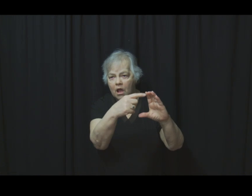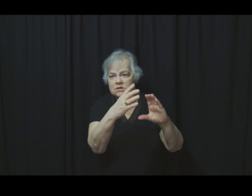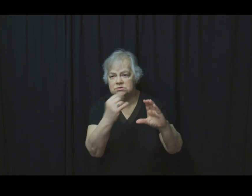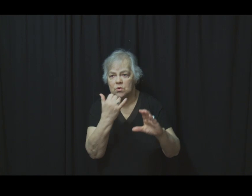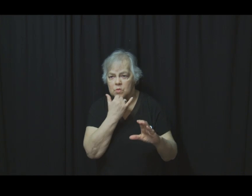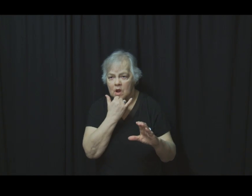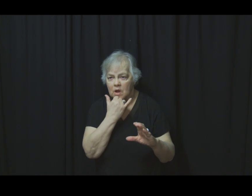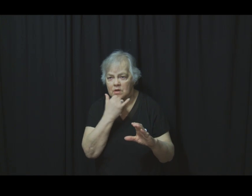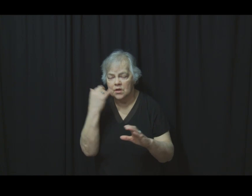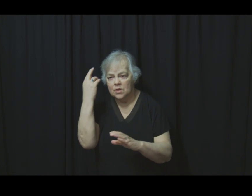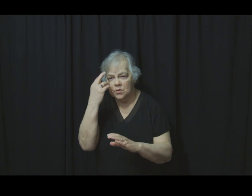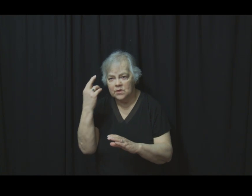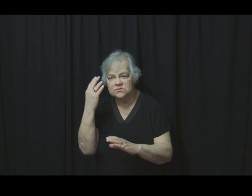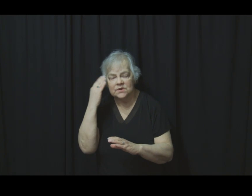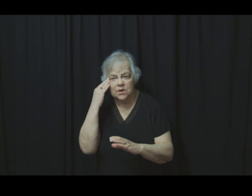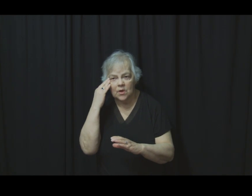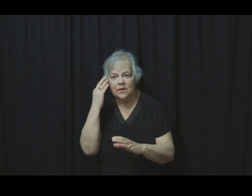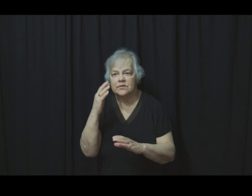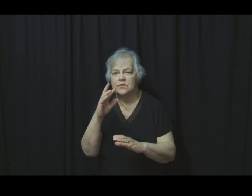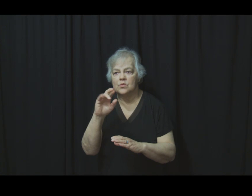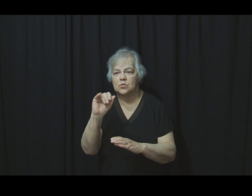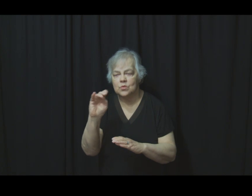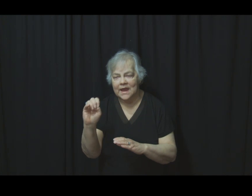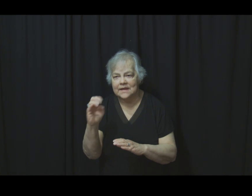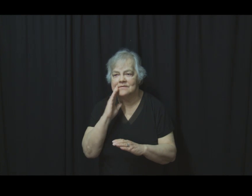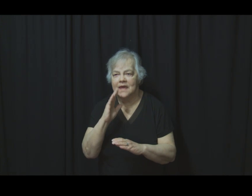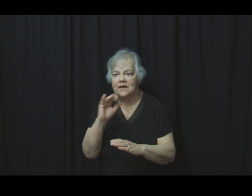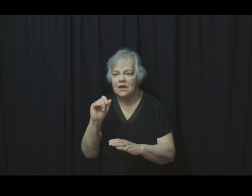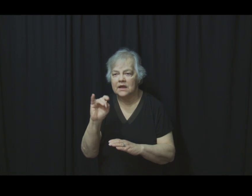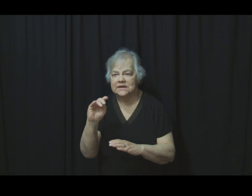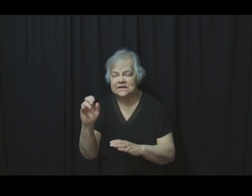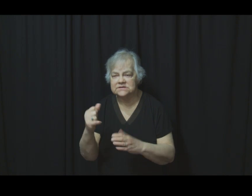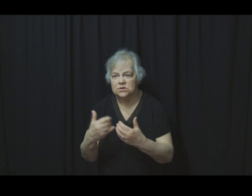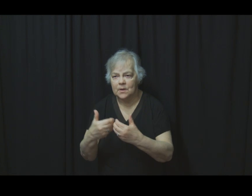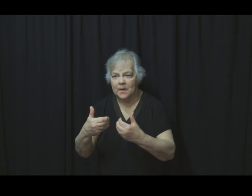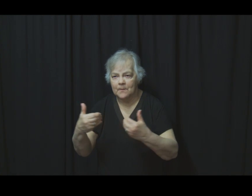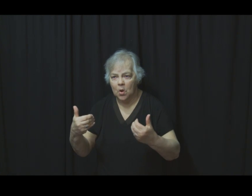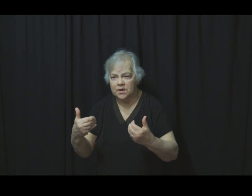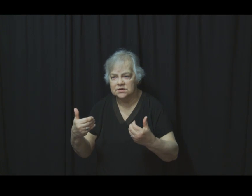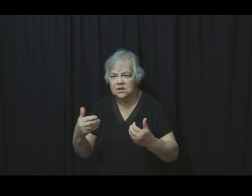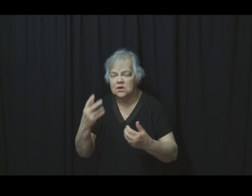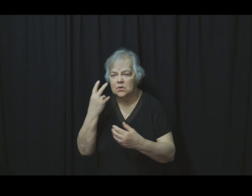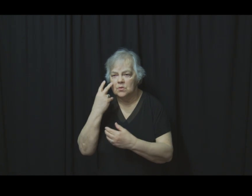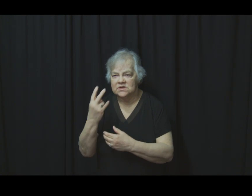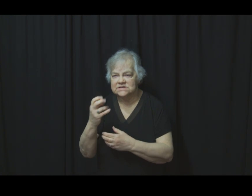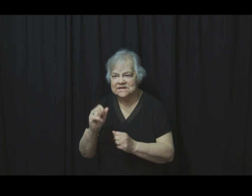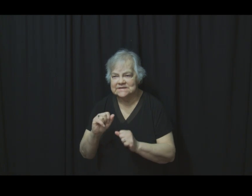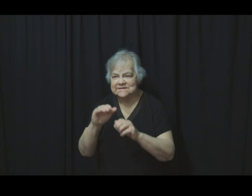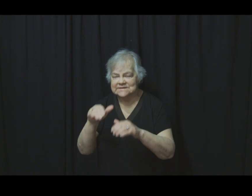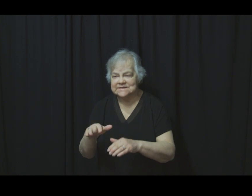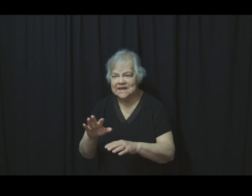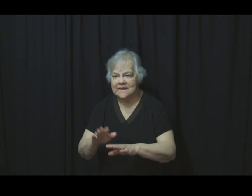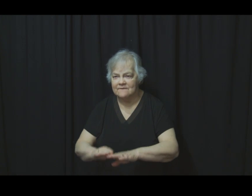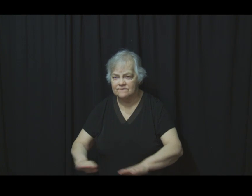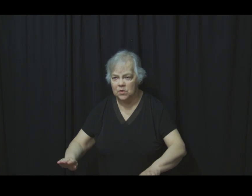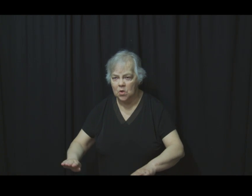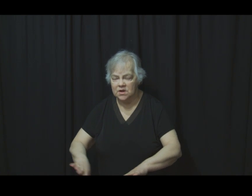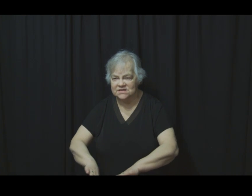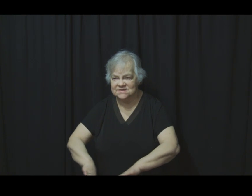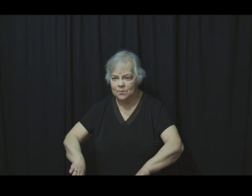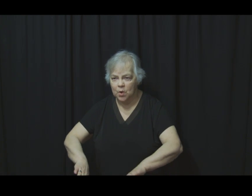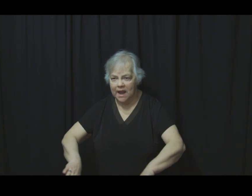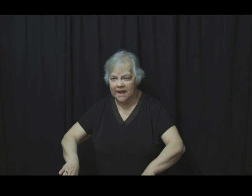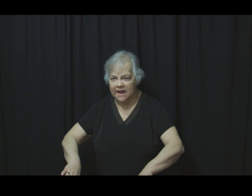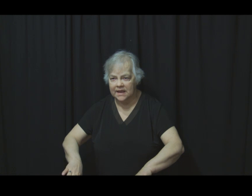we acknowledge the rate at which continents are drifting apart, one of the reasons, is we see what's called sea floor spreading in the mid-Atlantic. The